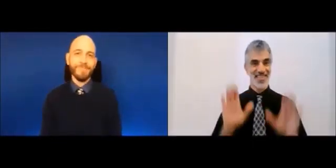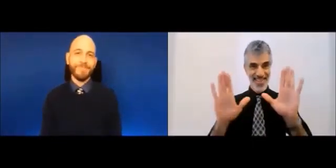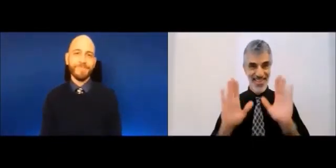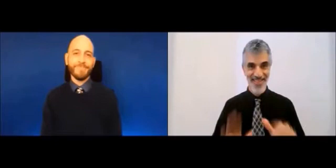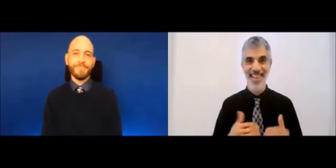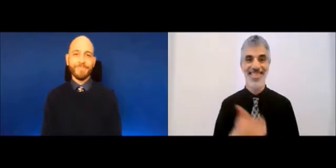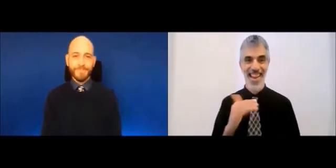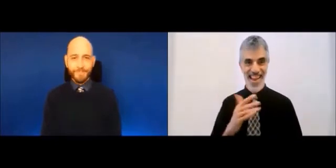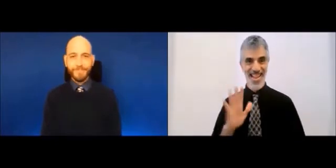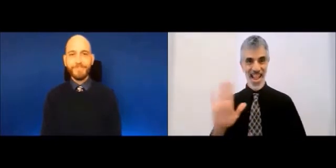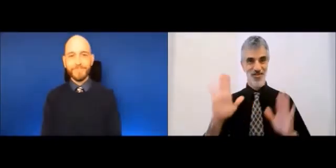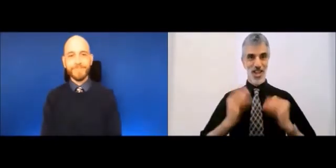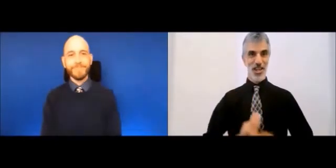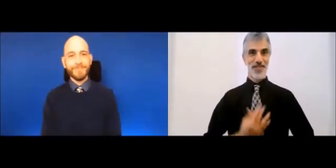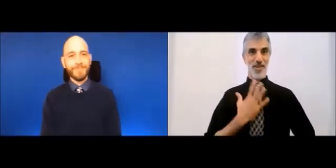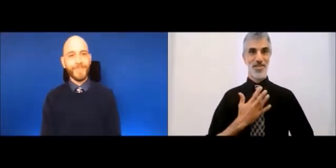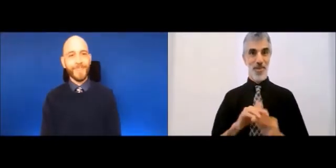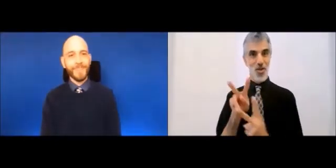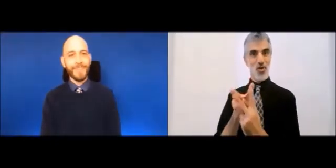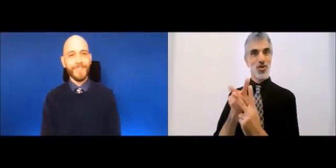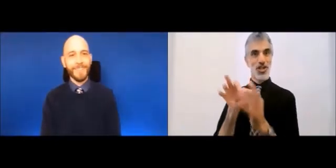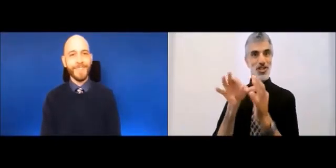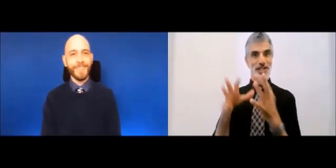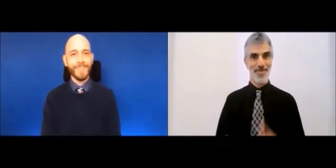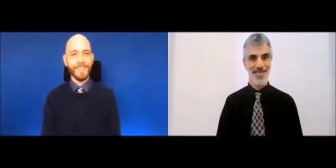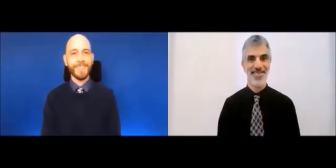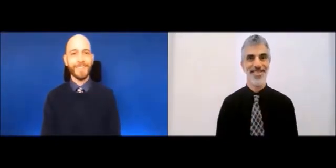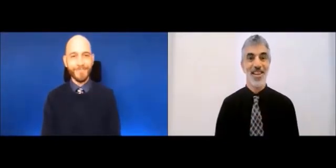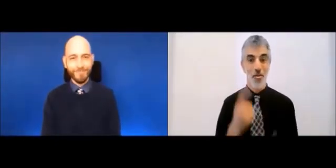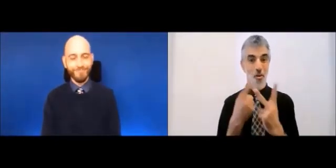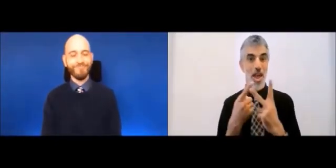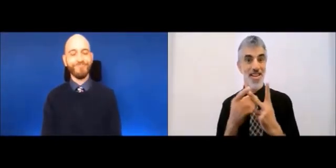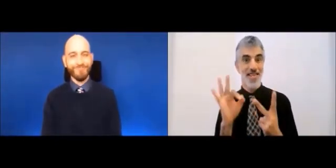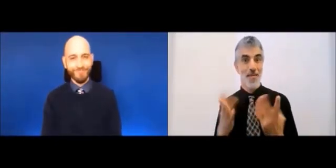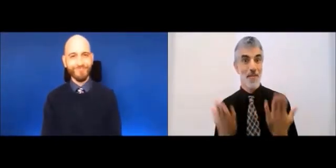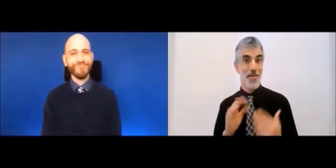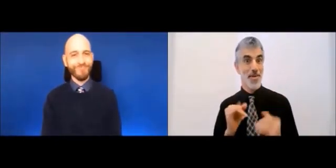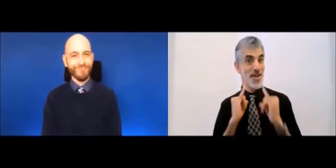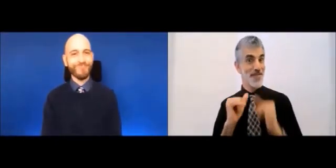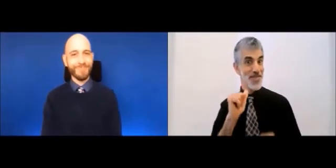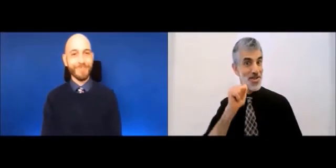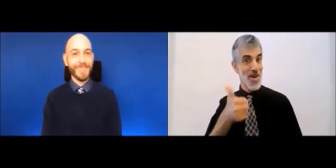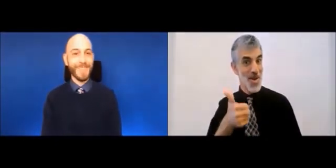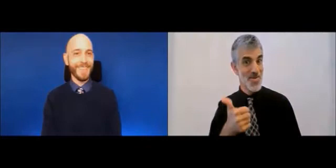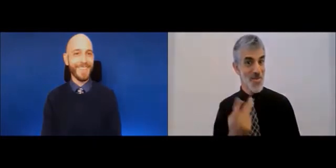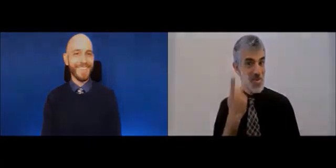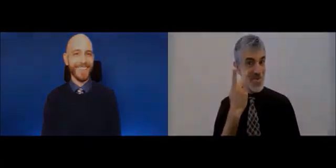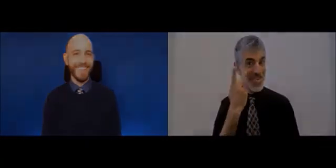That's awesome. It's great to hear how you were inspired by those interpreters, one of which might be interviewed tomorrow. We'll see.